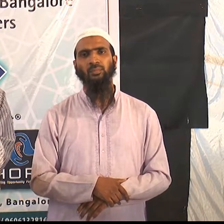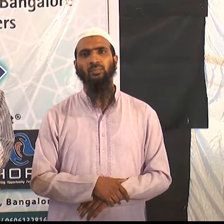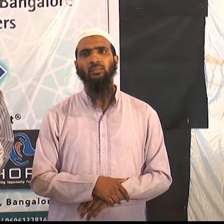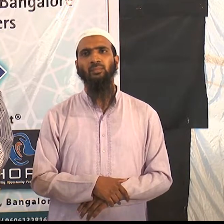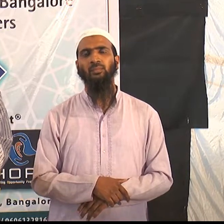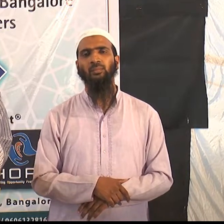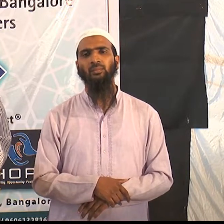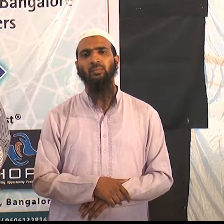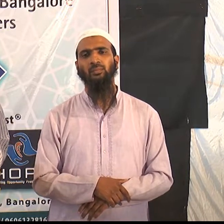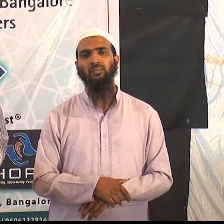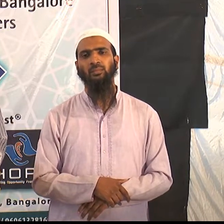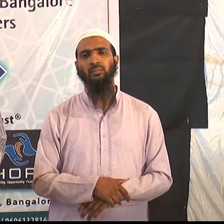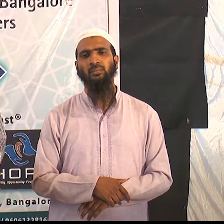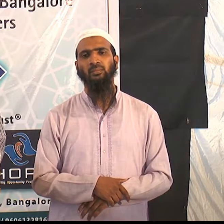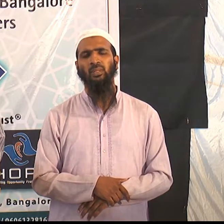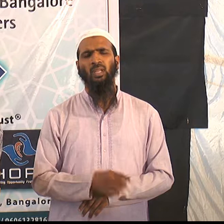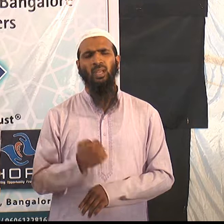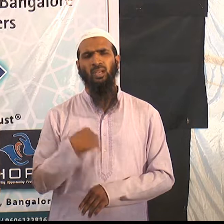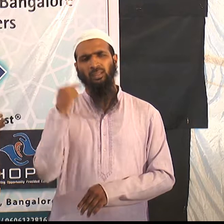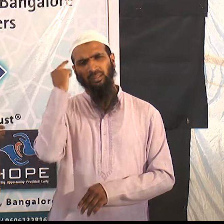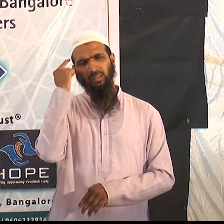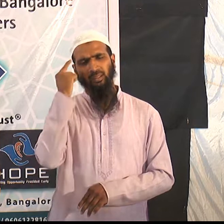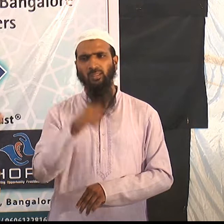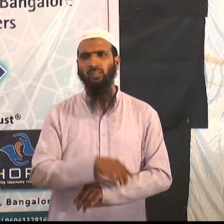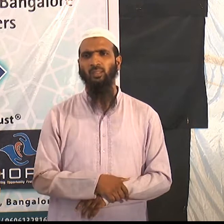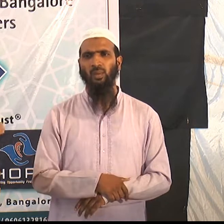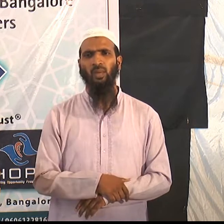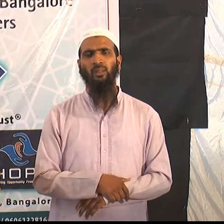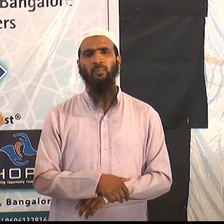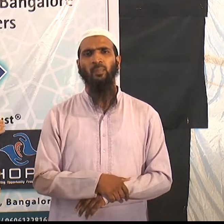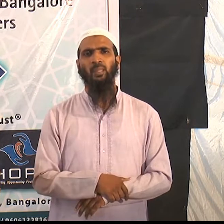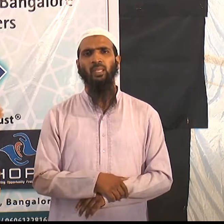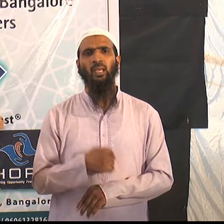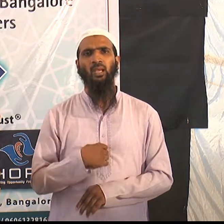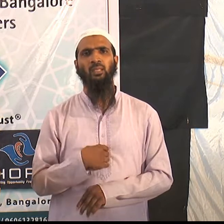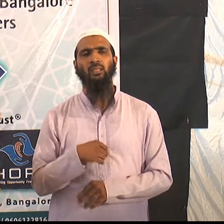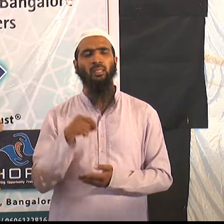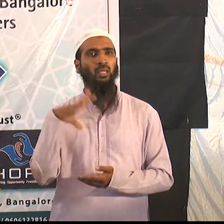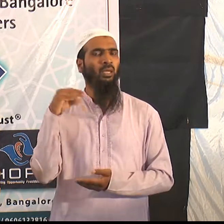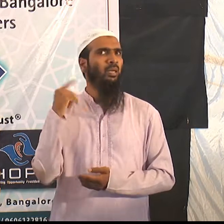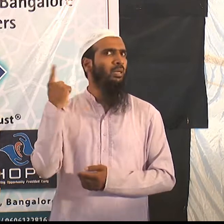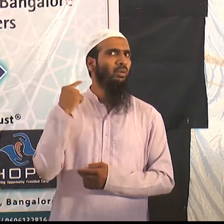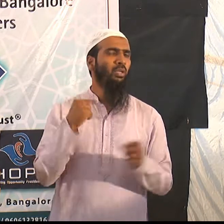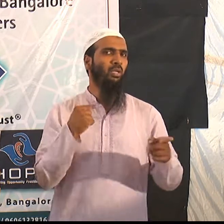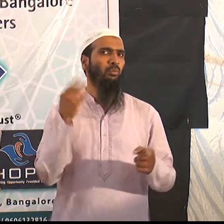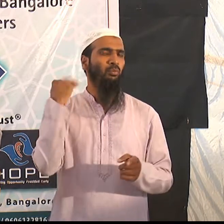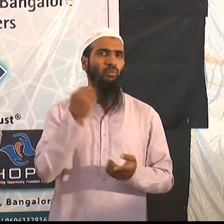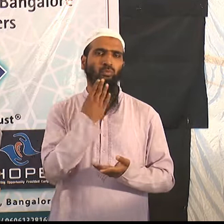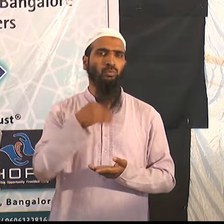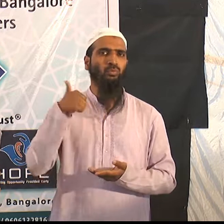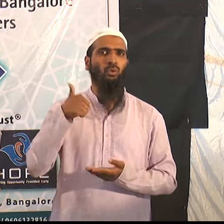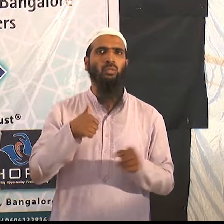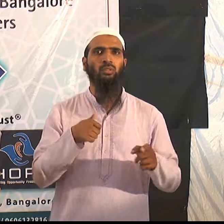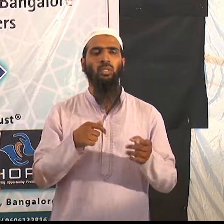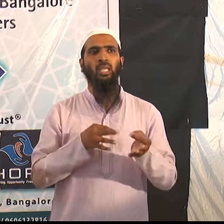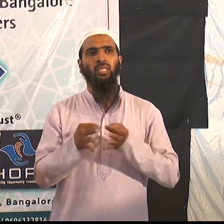I begin to think, and after listening to some of the very scholarly speakers here who have